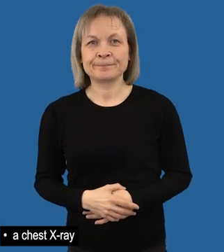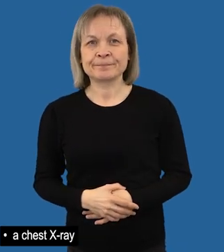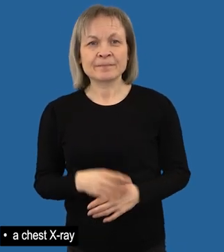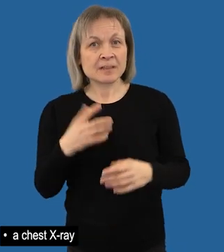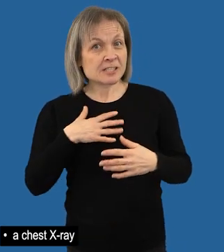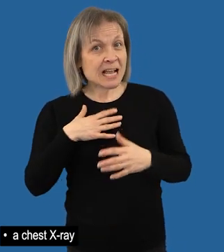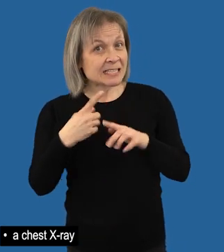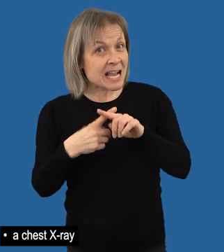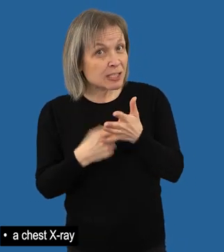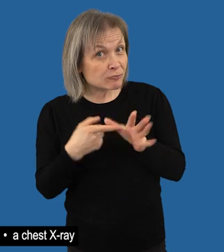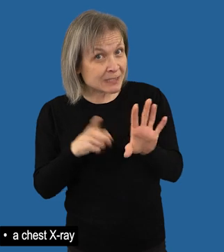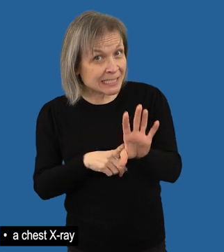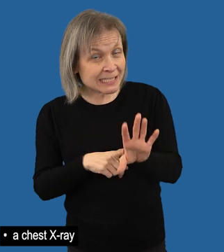A chest X-ray.